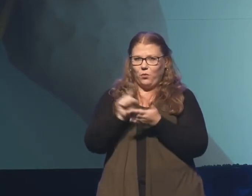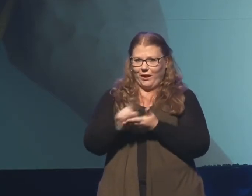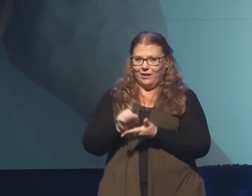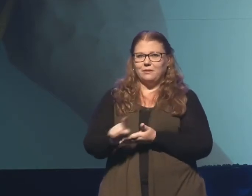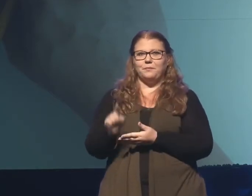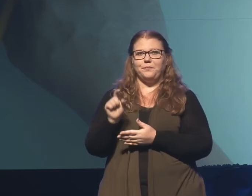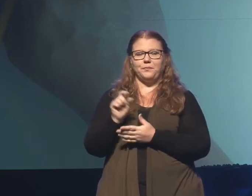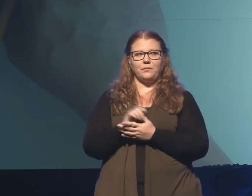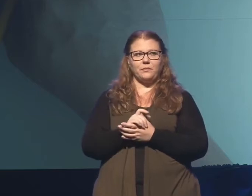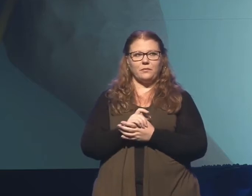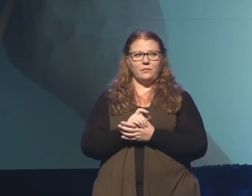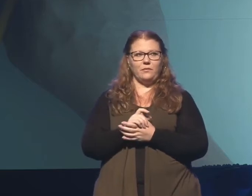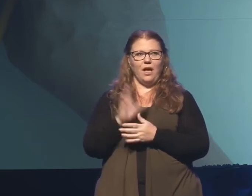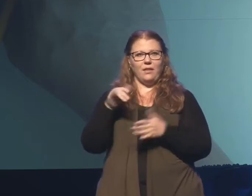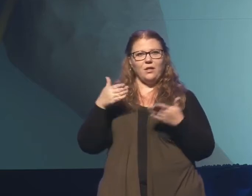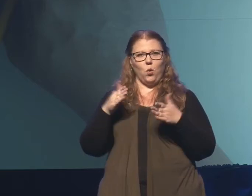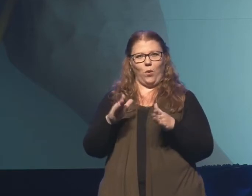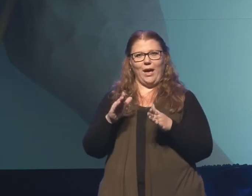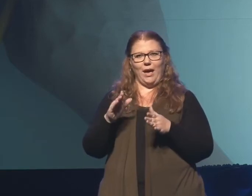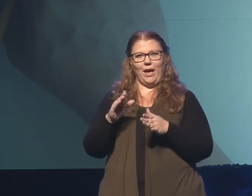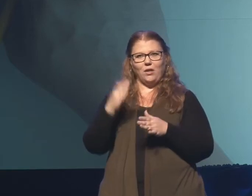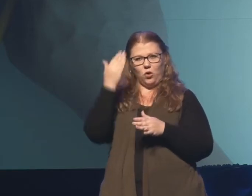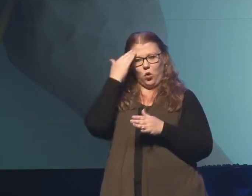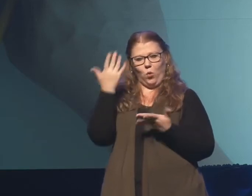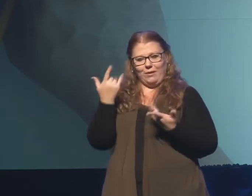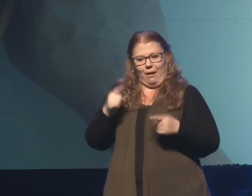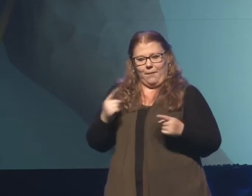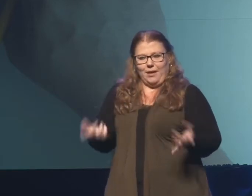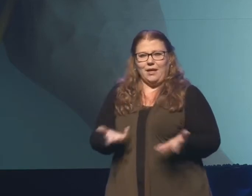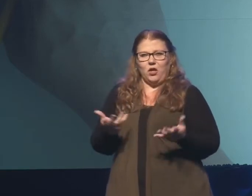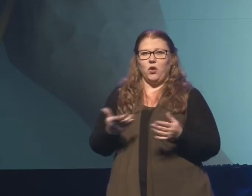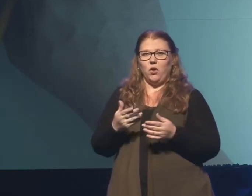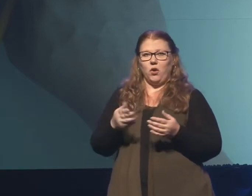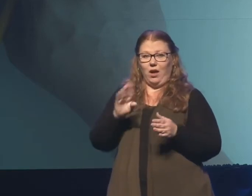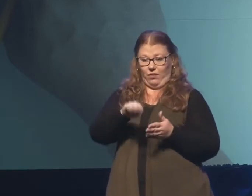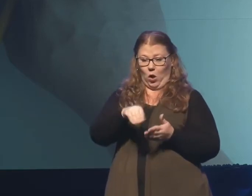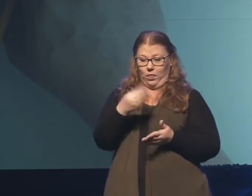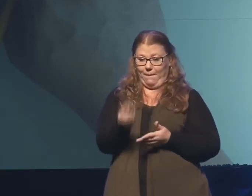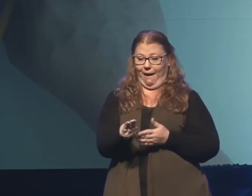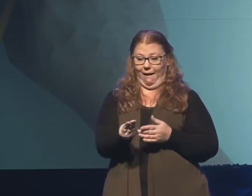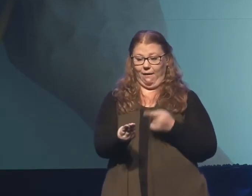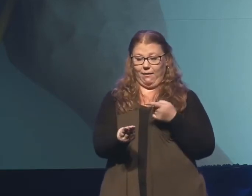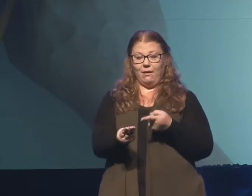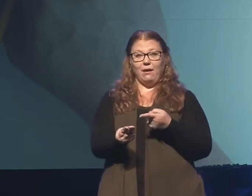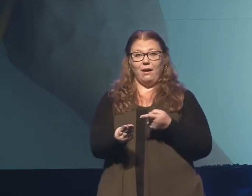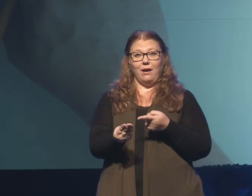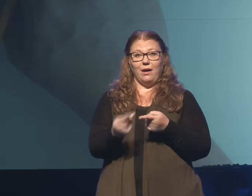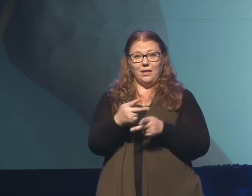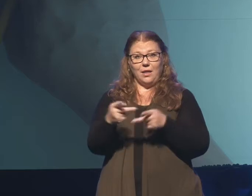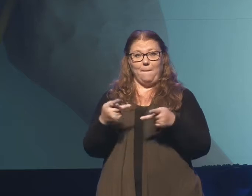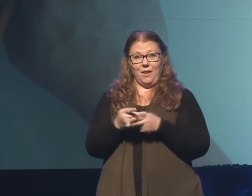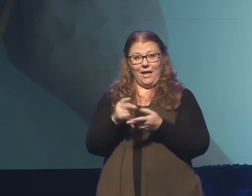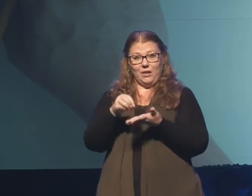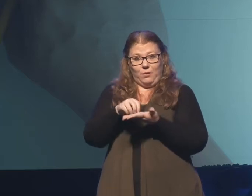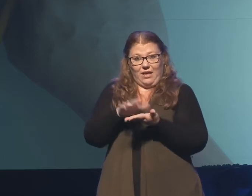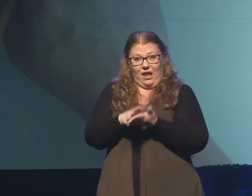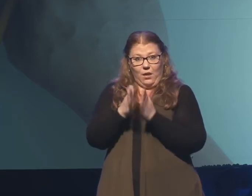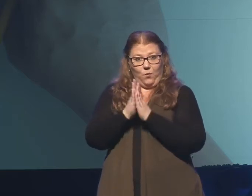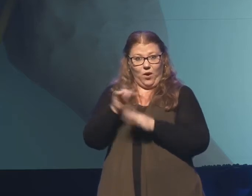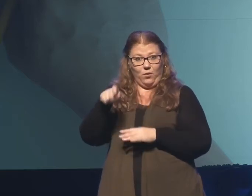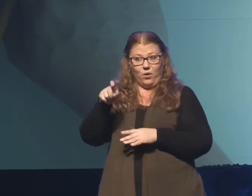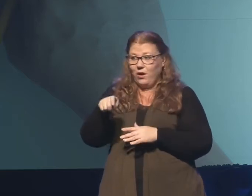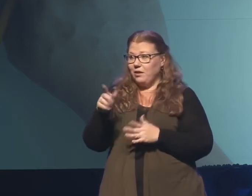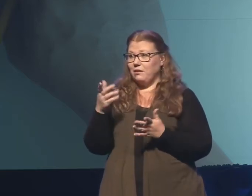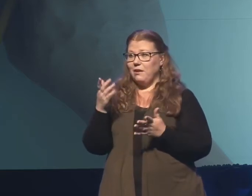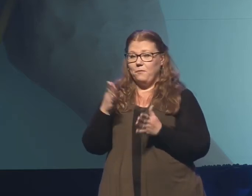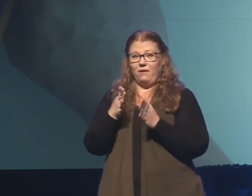So it'll be a way to stay informed about what's going on. And then on the back is a place to check prayer requests. If you have something, we have a prayer team